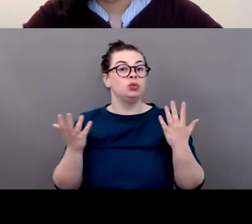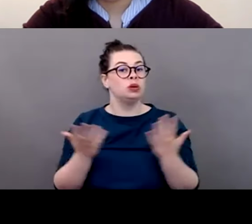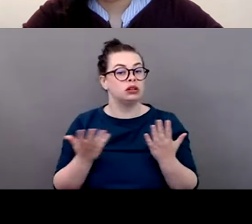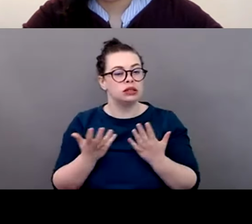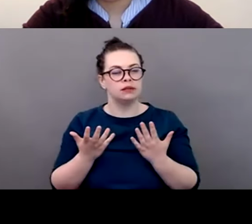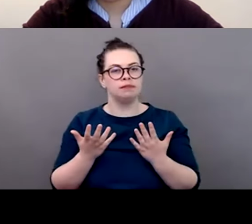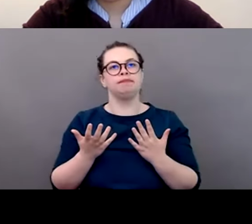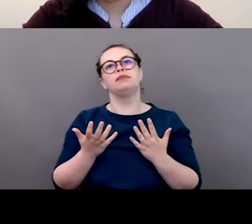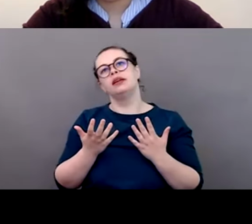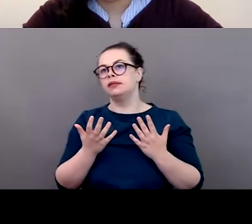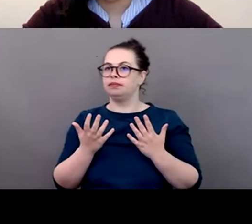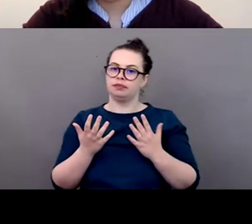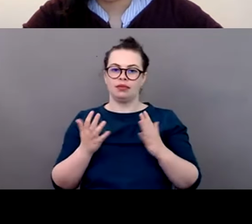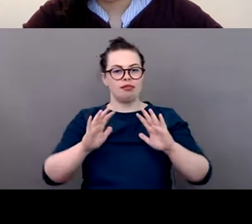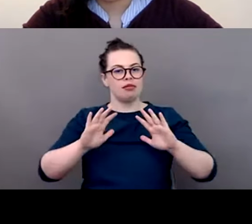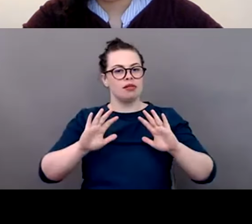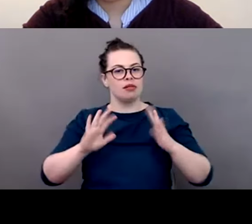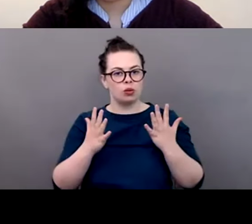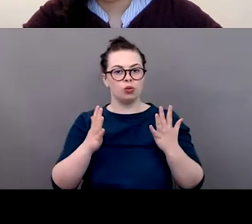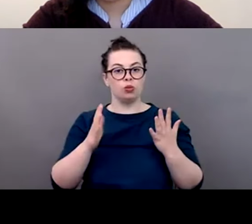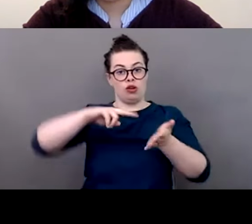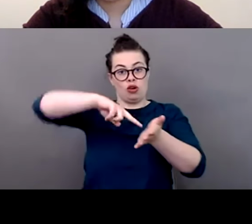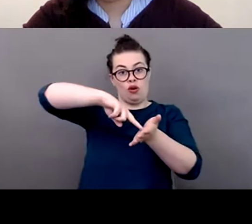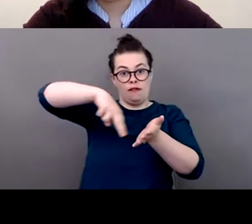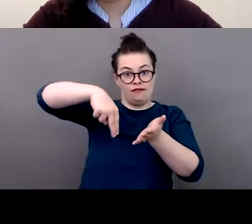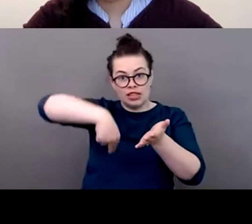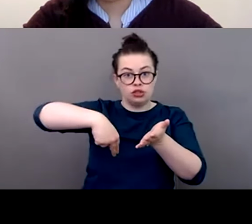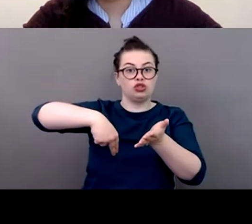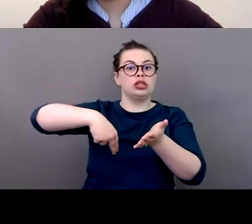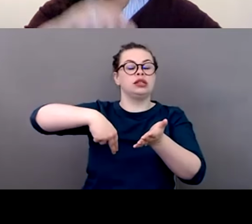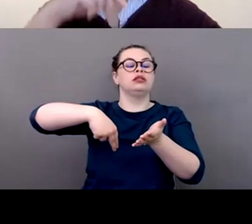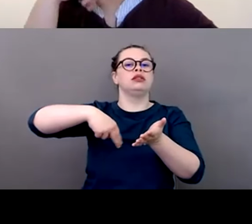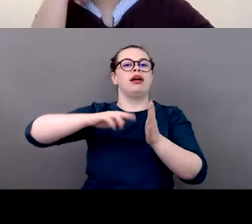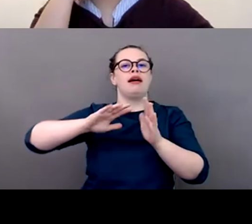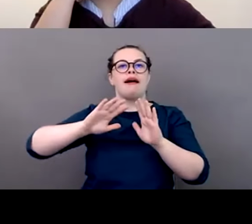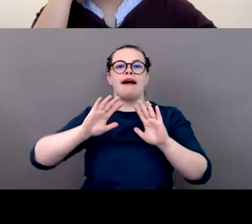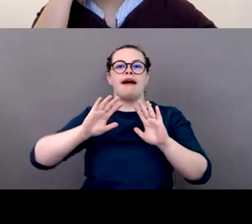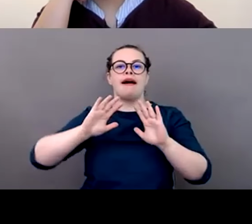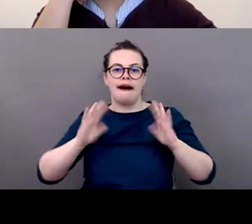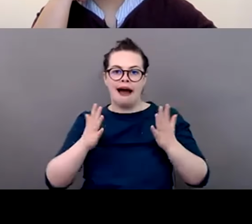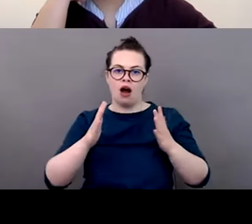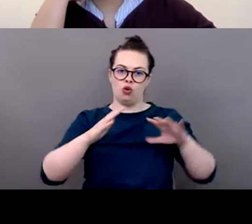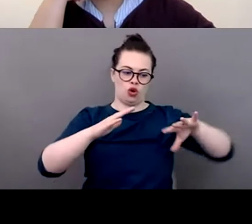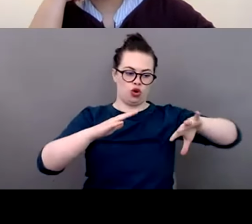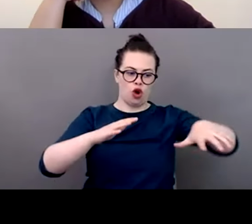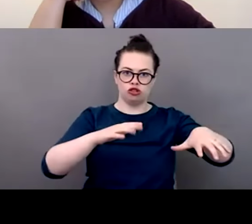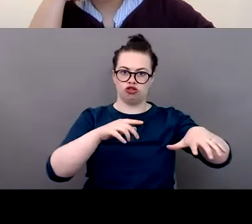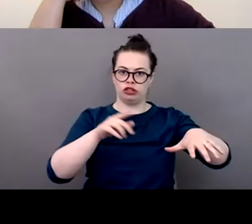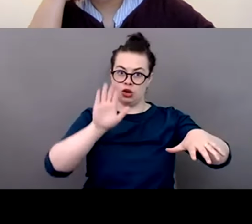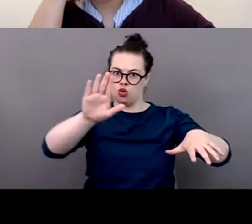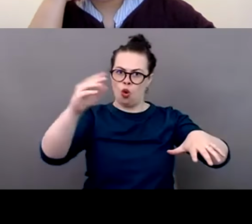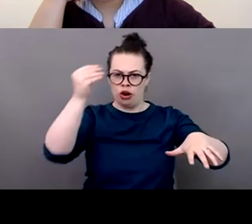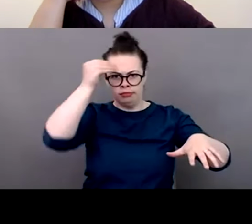the provisions and implementations of the convention in this regard in the country, in the state party.